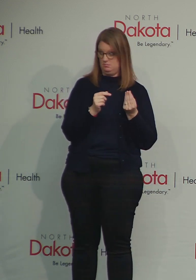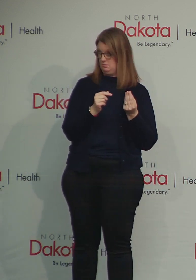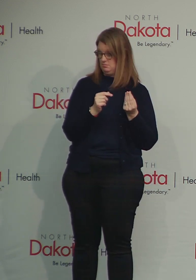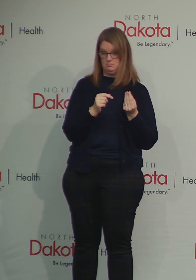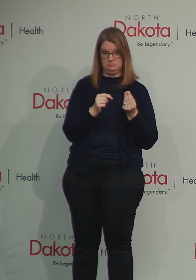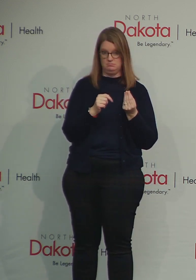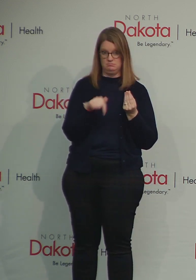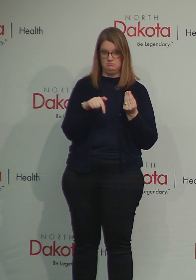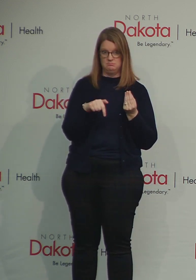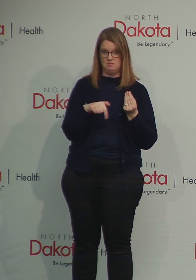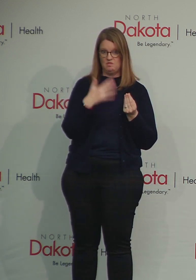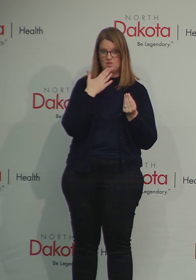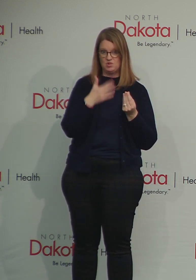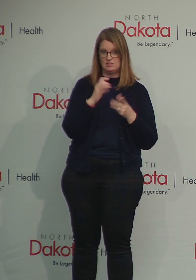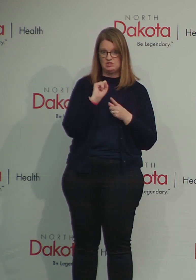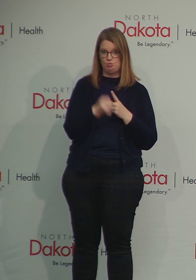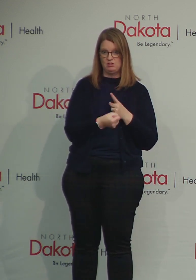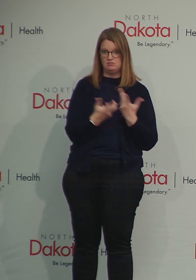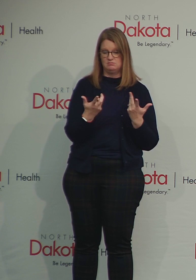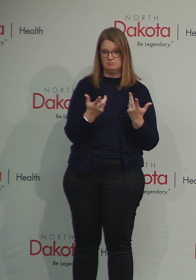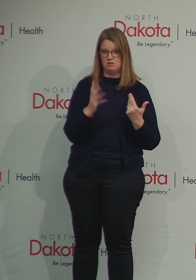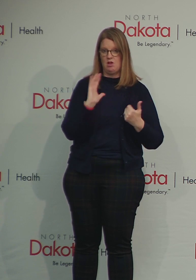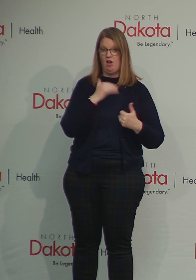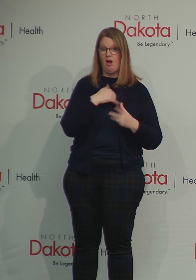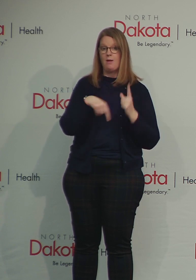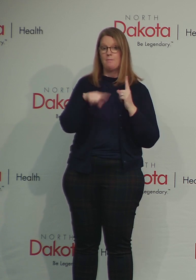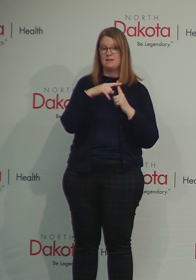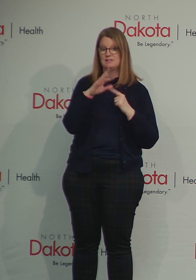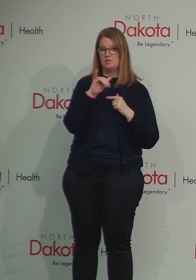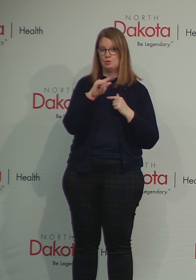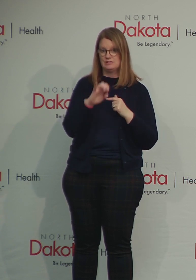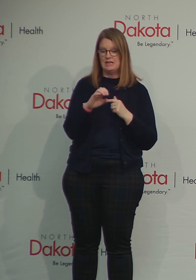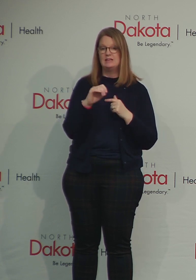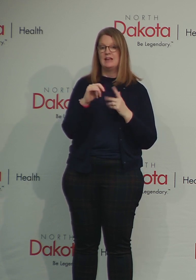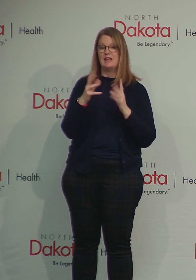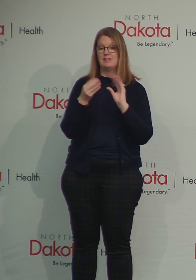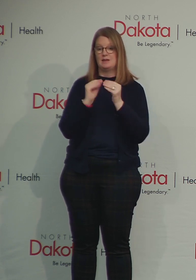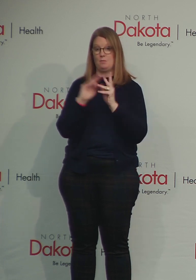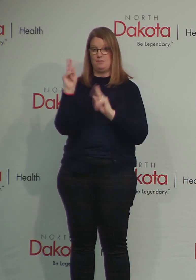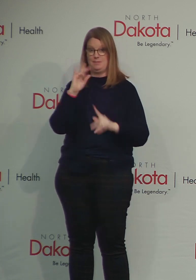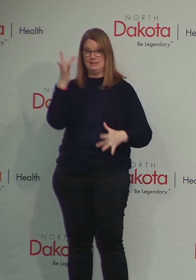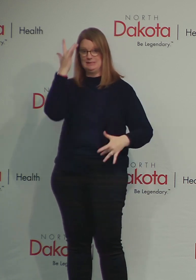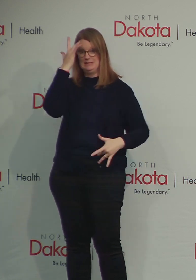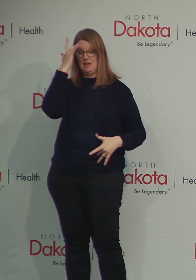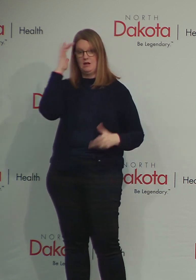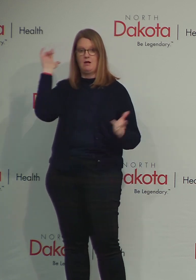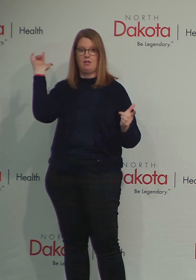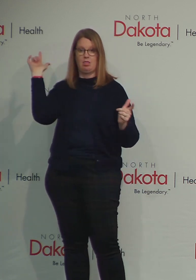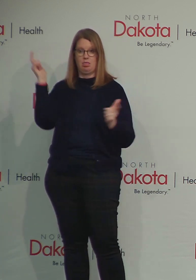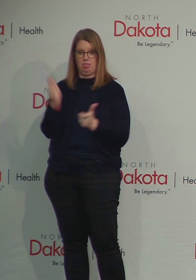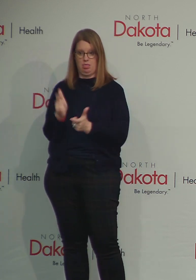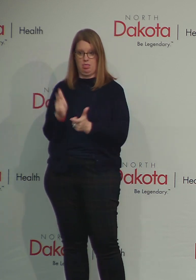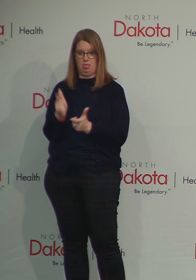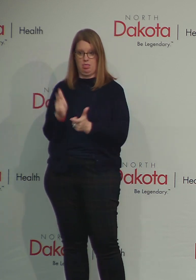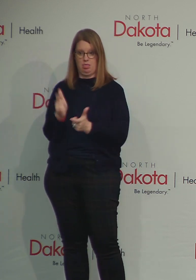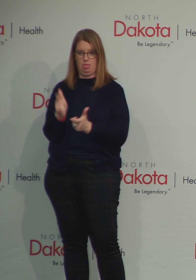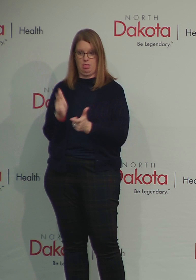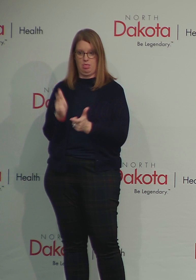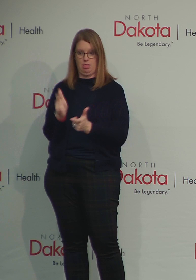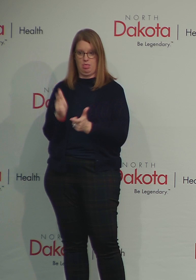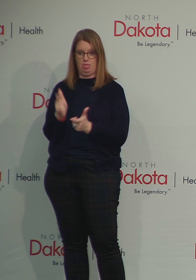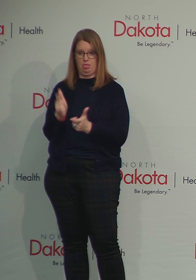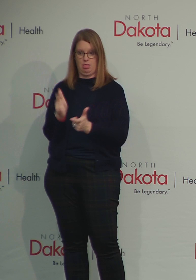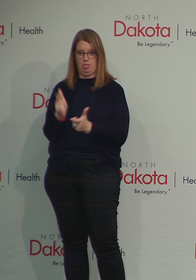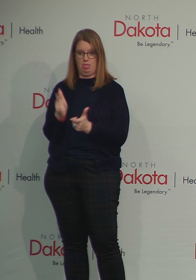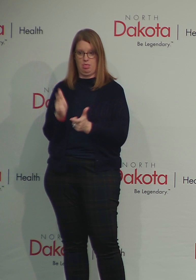we're one of the few states that's got our positivity rate and our case rate going in the right direction at a time when it really needs to go the other